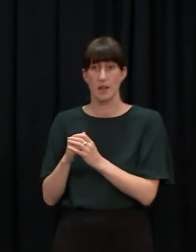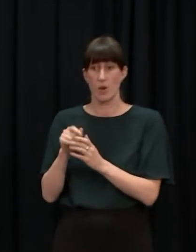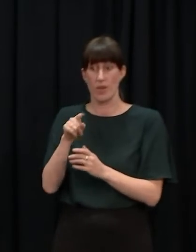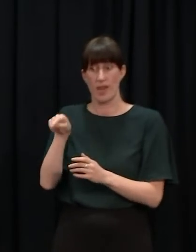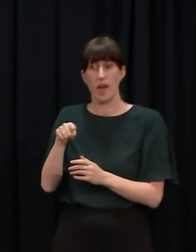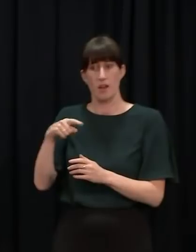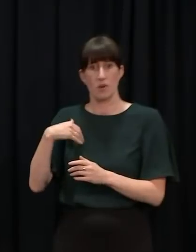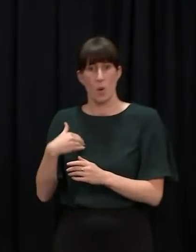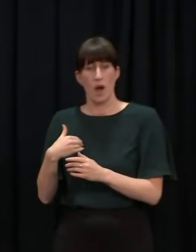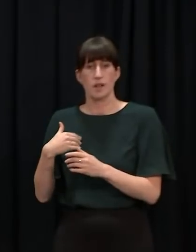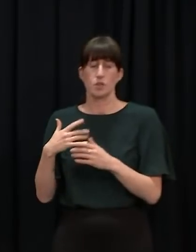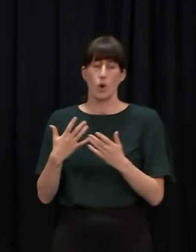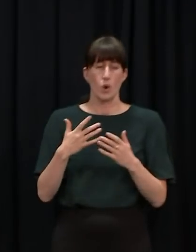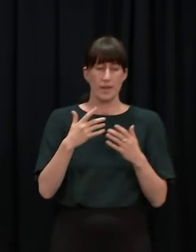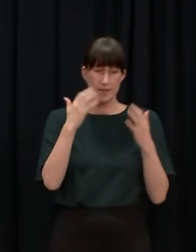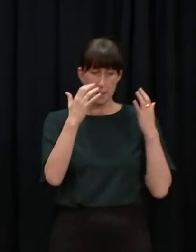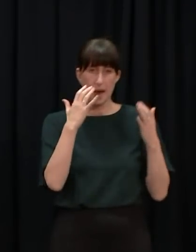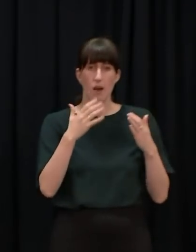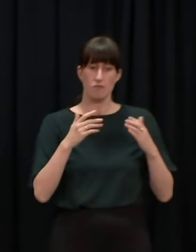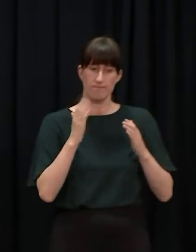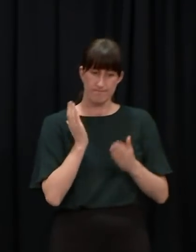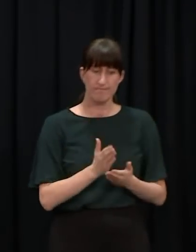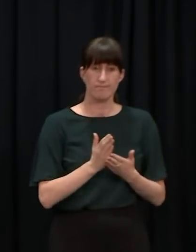in turn are protecting the most vulnerable.